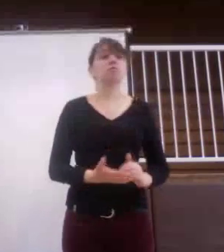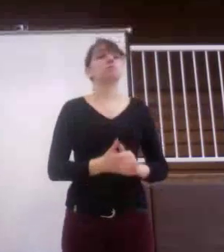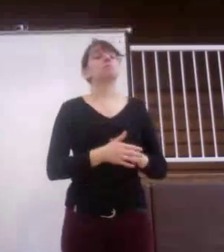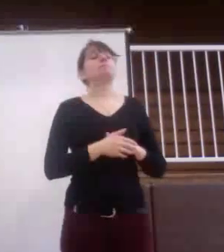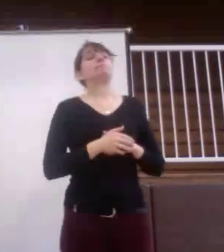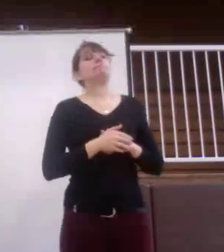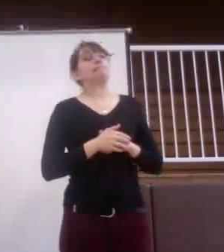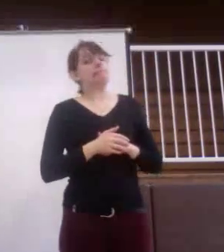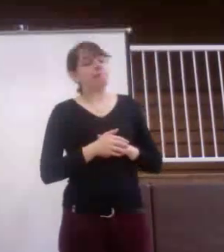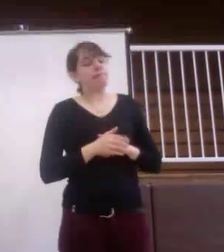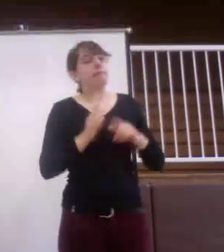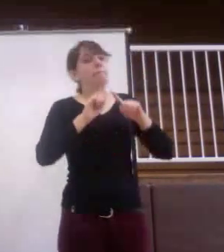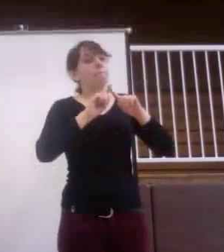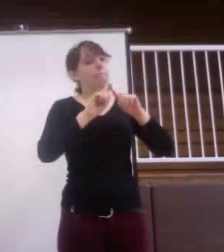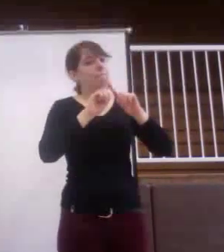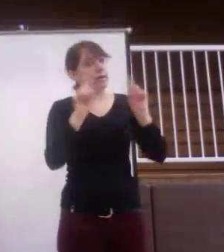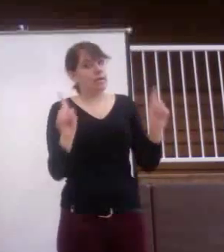But